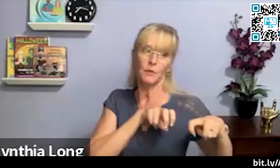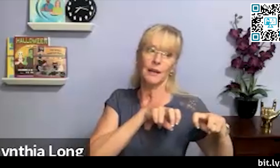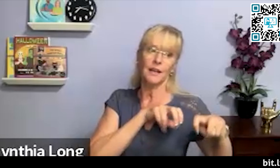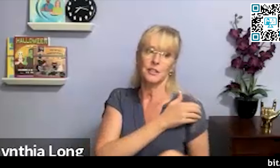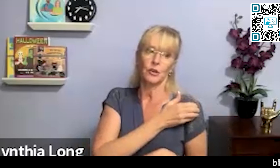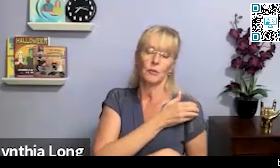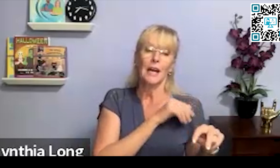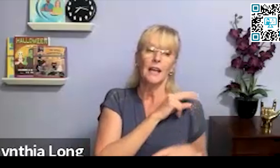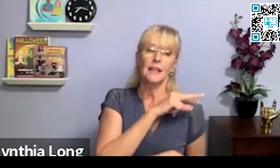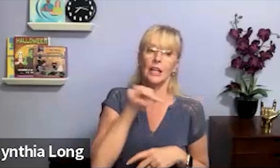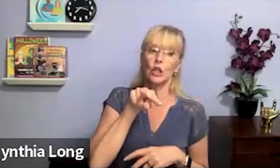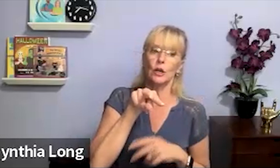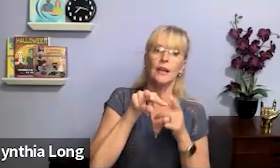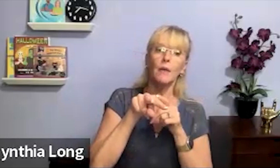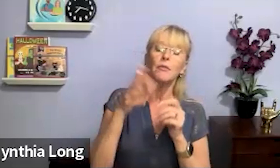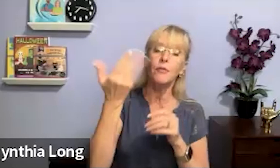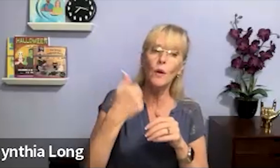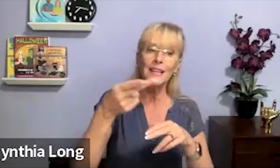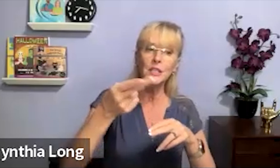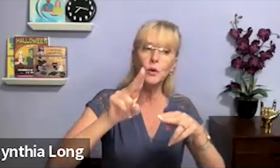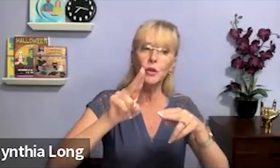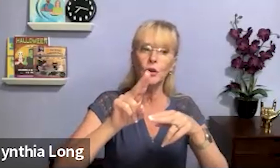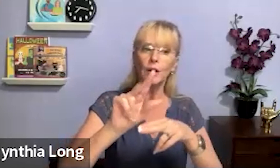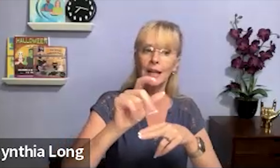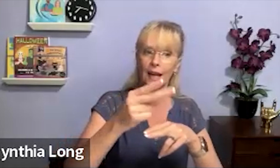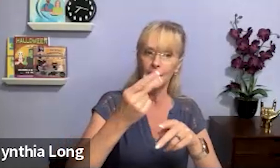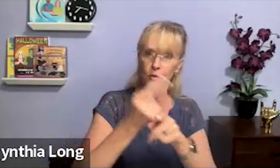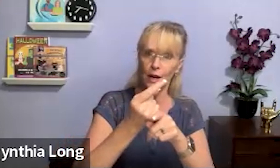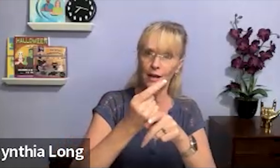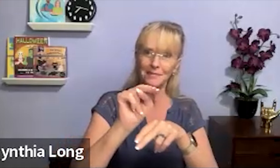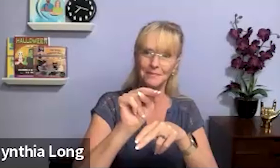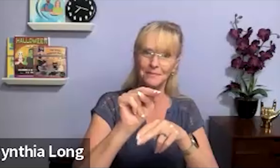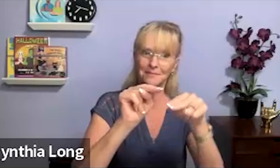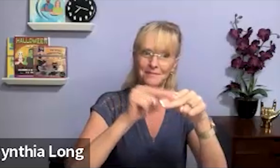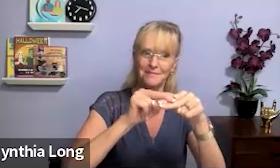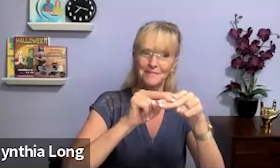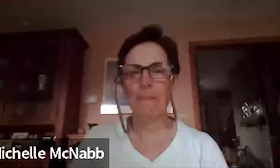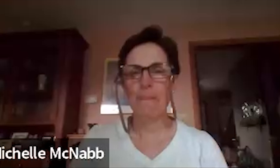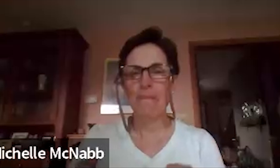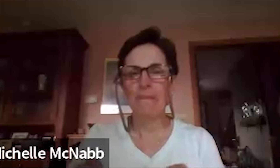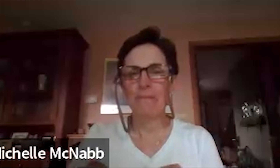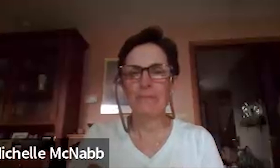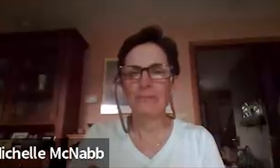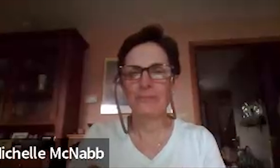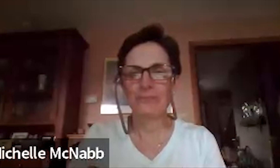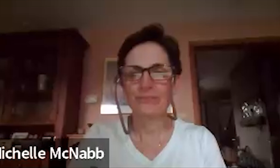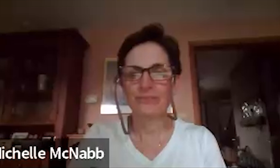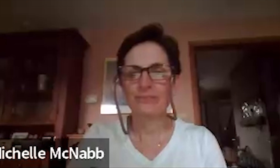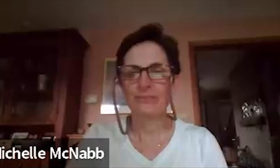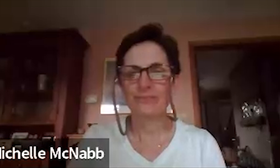right next to them, and then they look. Now before, these were your legs, right? Mm-hmm. To sit. Now we're going to spread them,